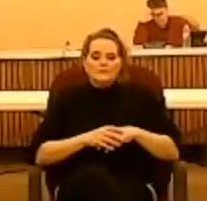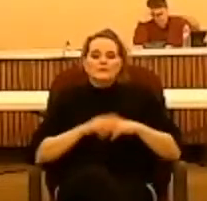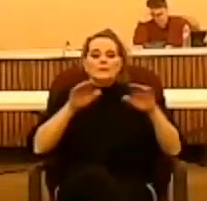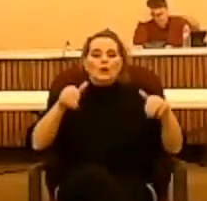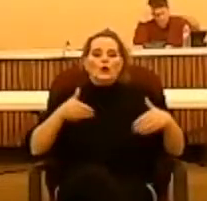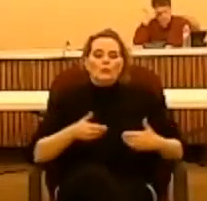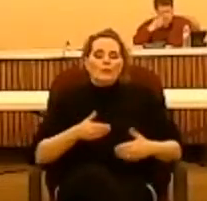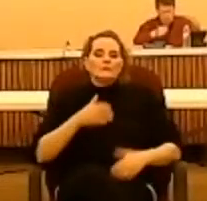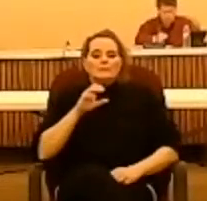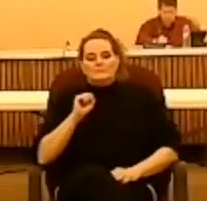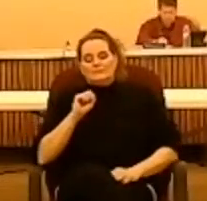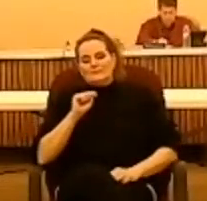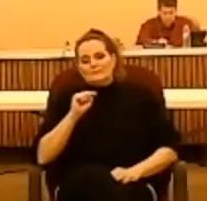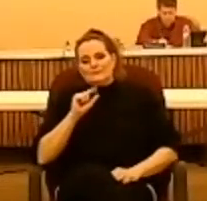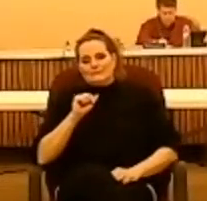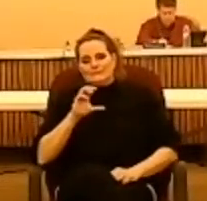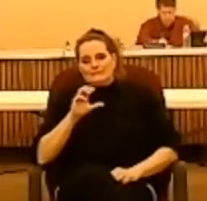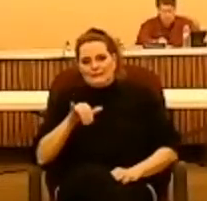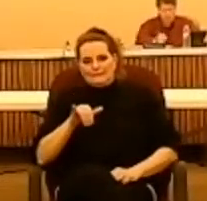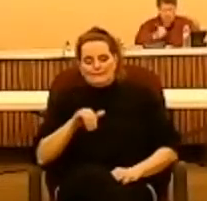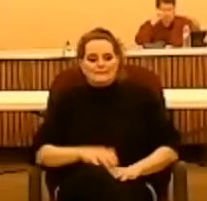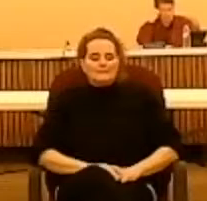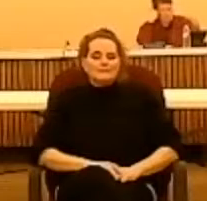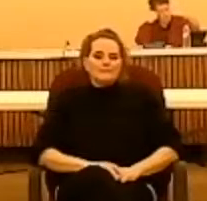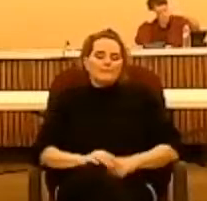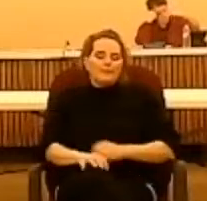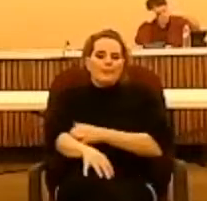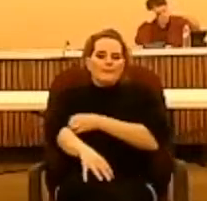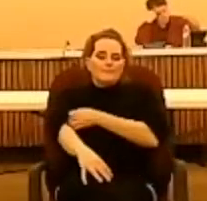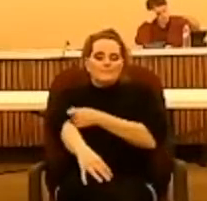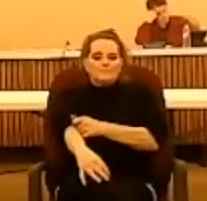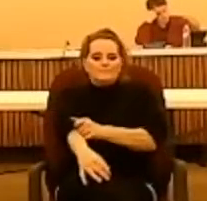Welcome aboard, Stacy. Thank you for joining the team.